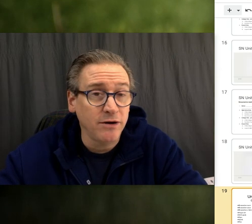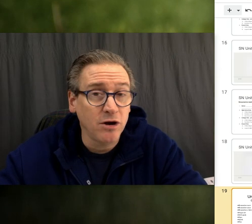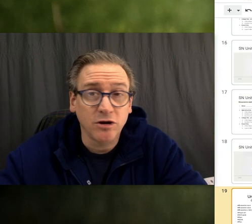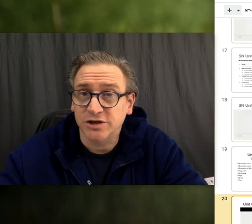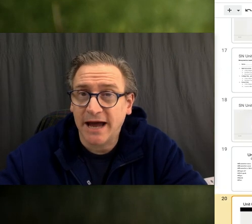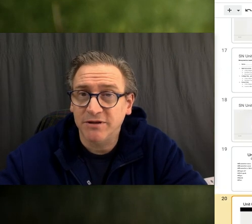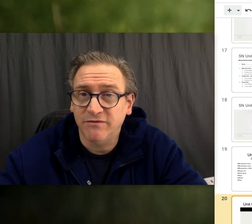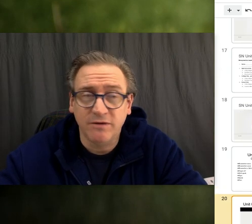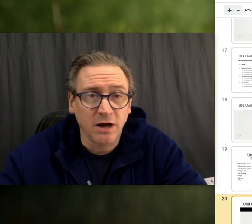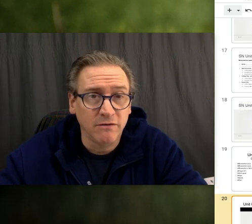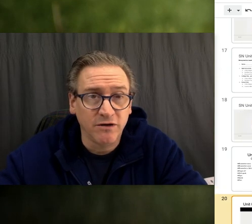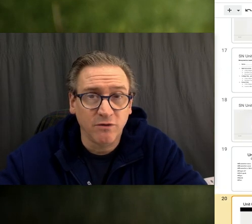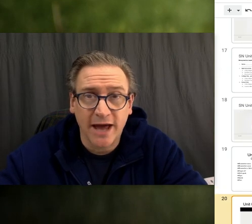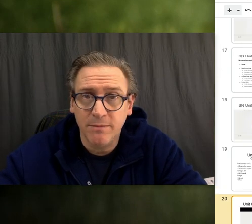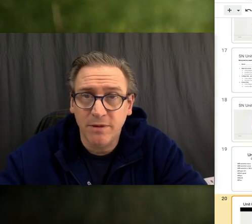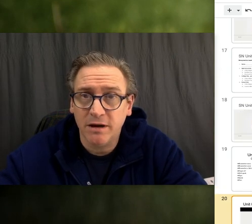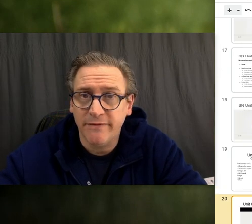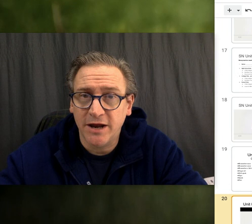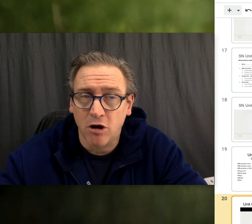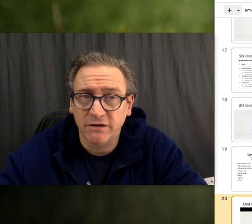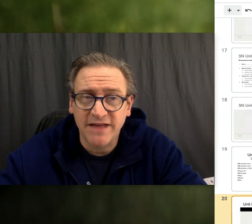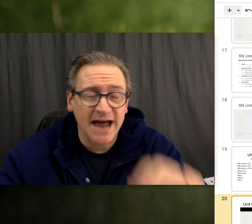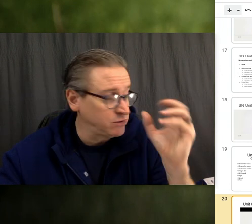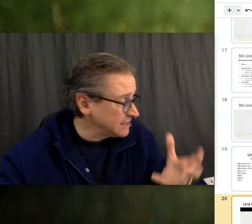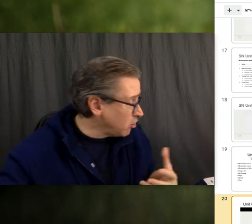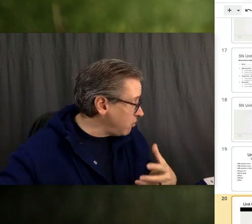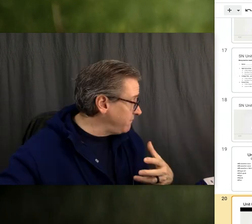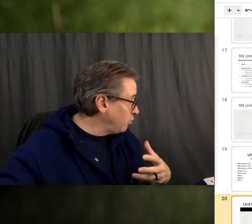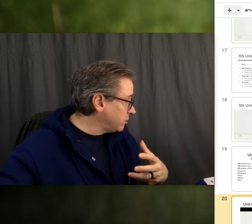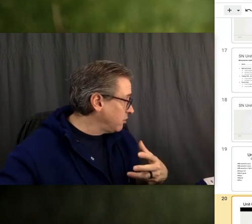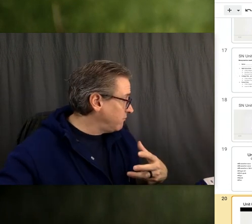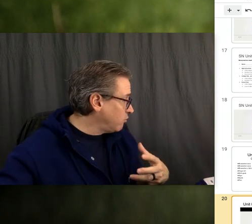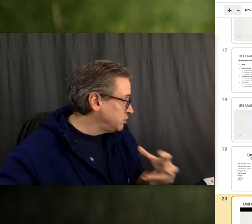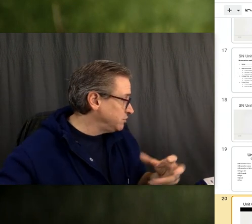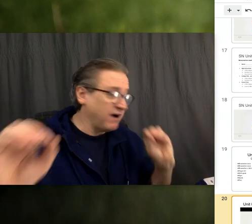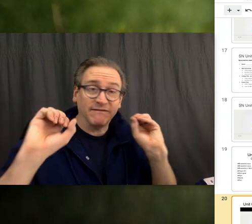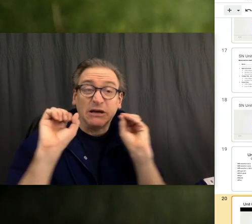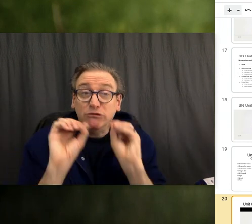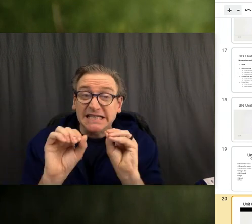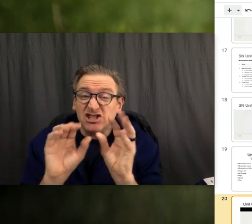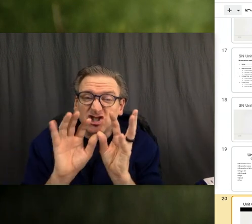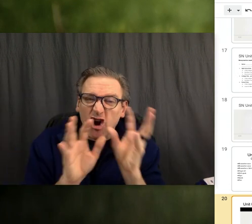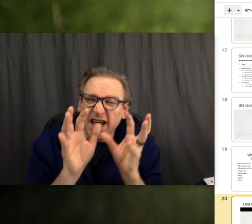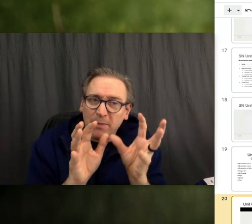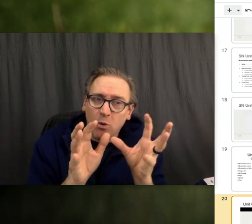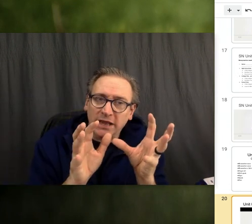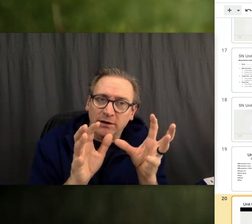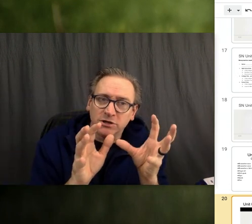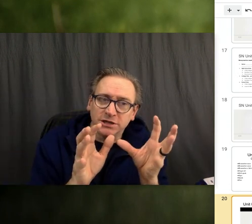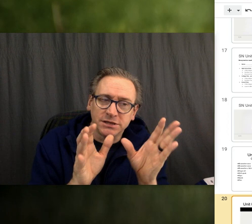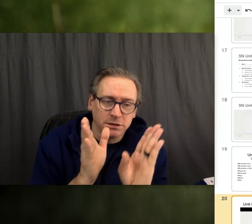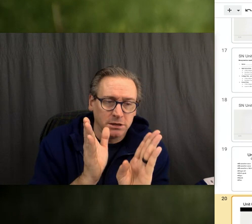And then just a recap of the vocab, and then all of that. So that's all of the work for 2.5. It really is just talking about